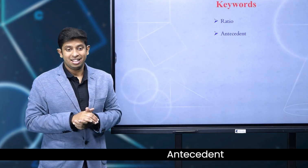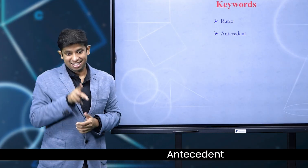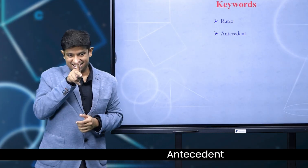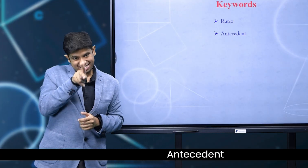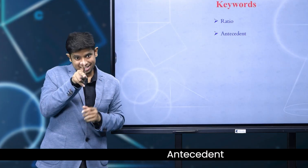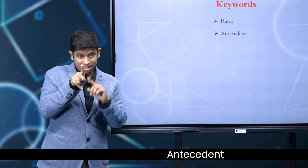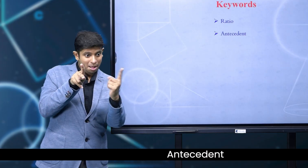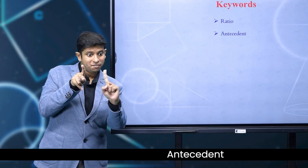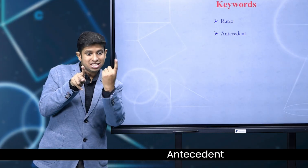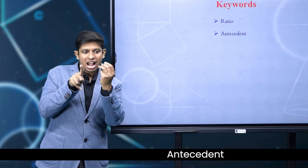antecedent,